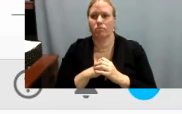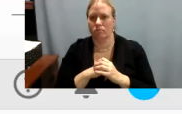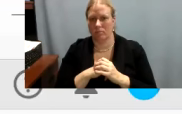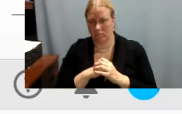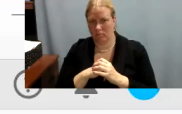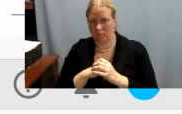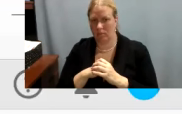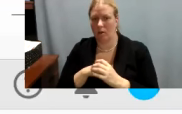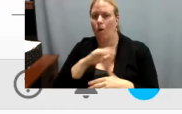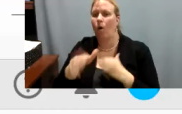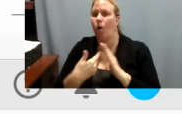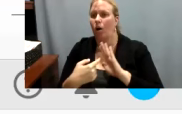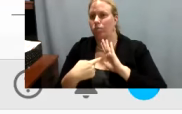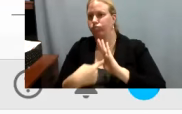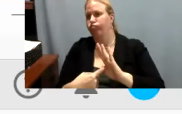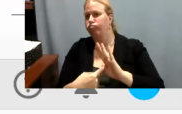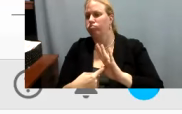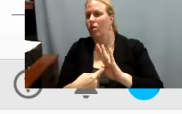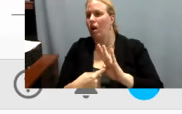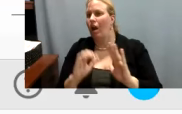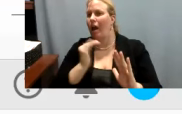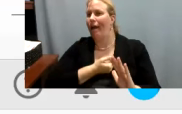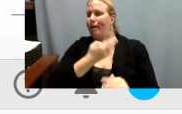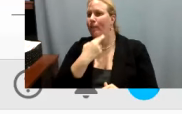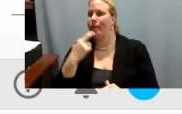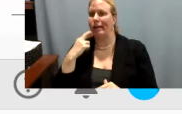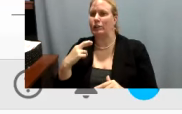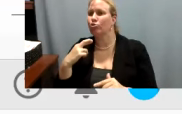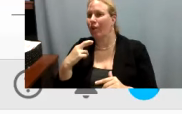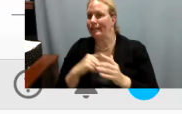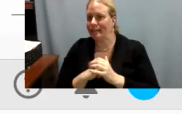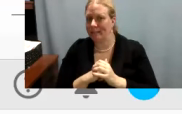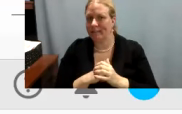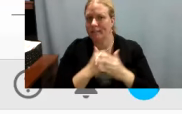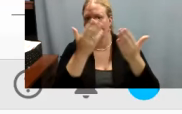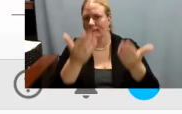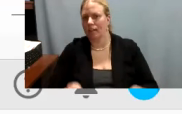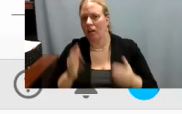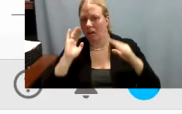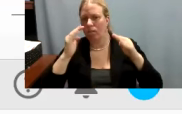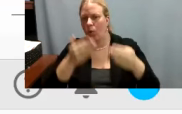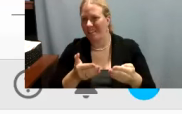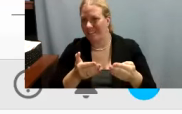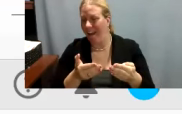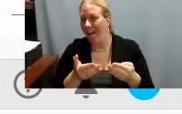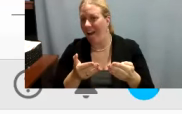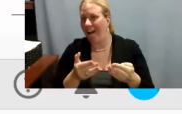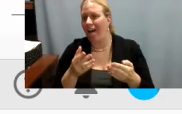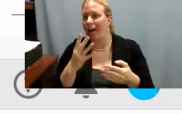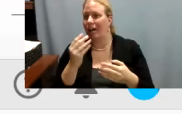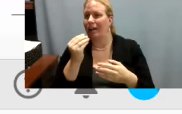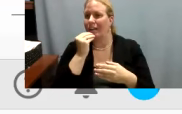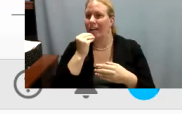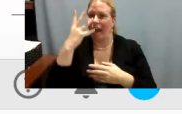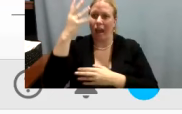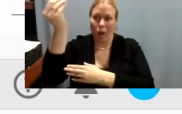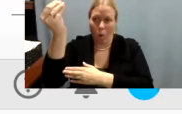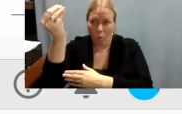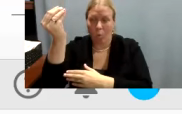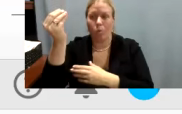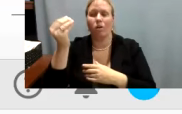the visibility of our restaurant sector you'll see the graphics here really focusing on takeout and delivery and